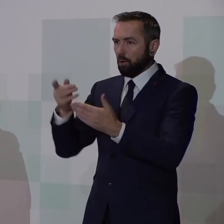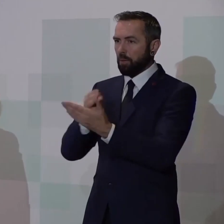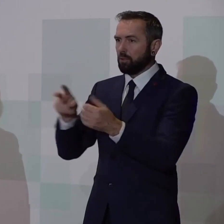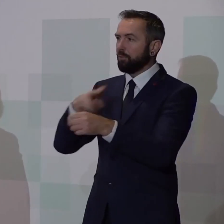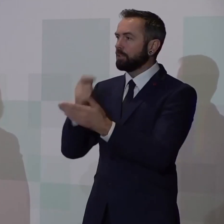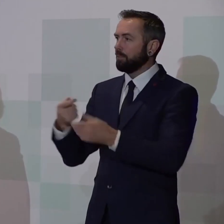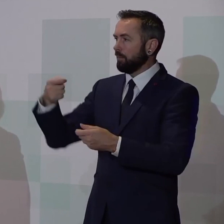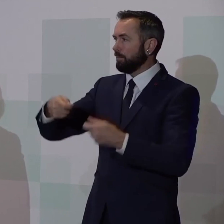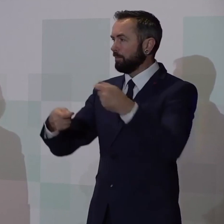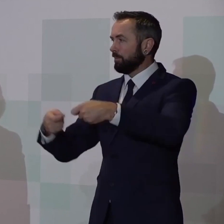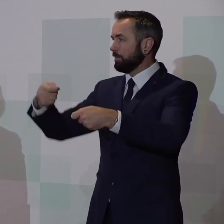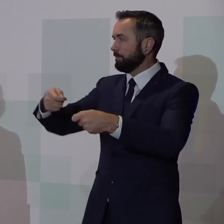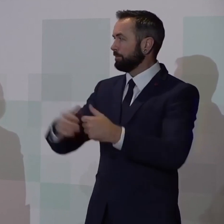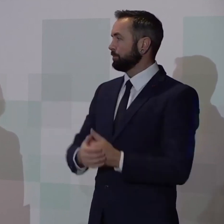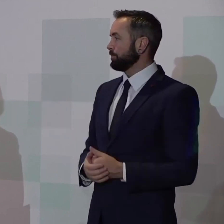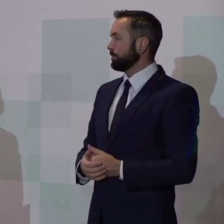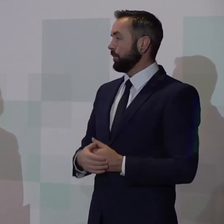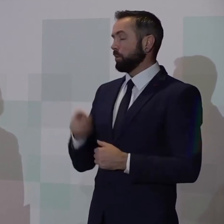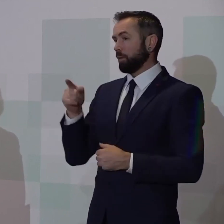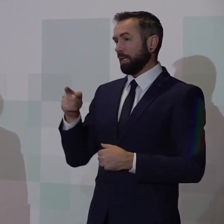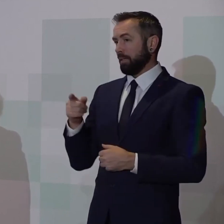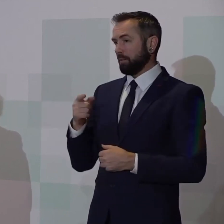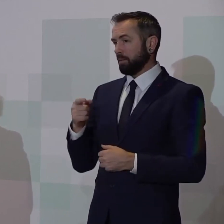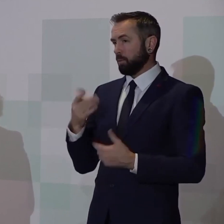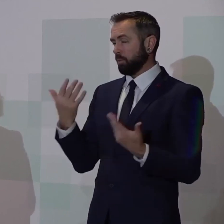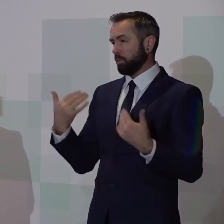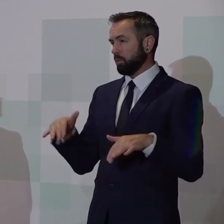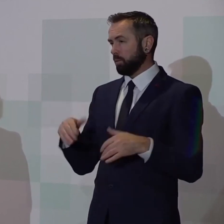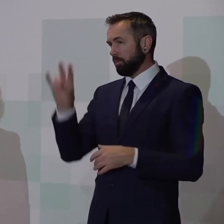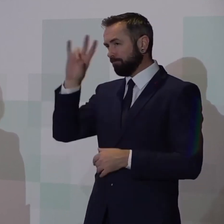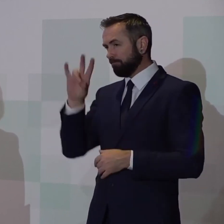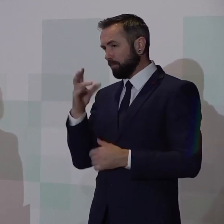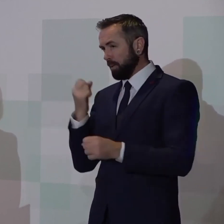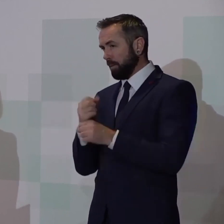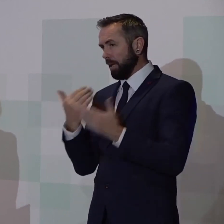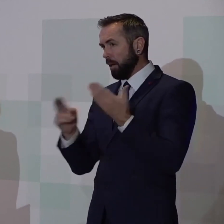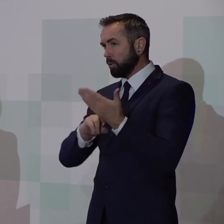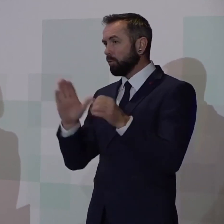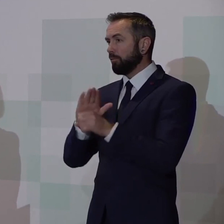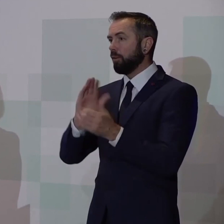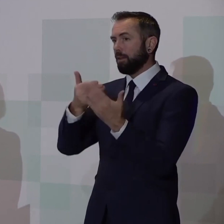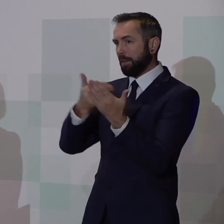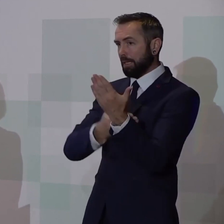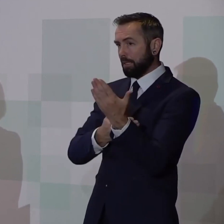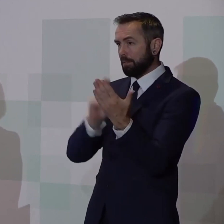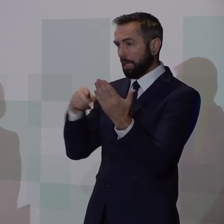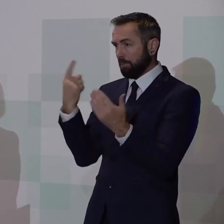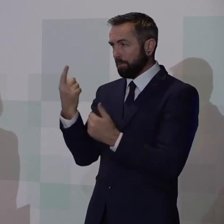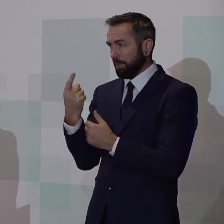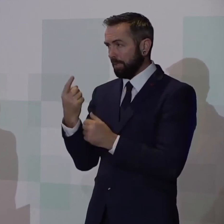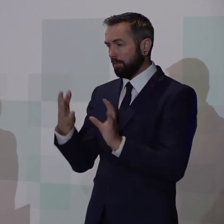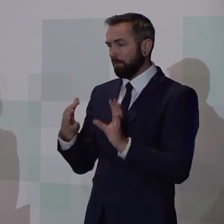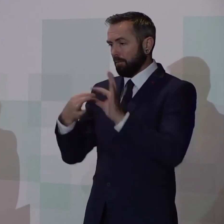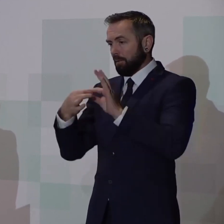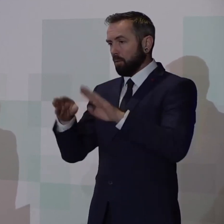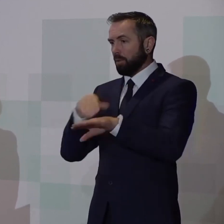time. So again, that raises the question of how useful legislation is in terms of